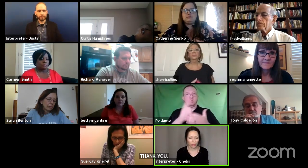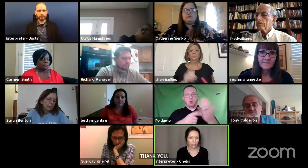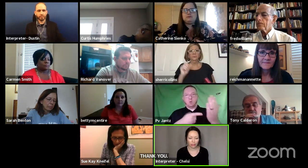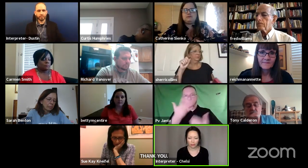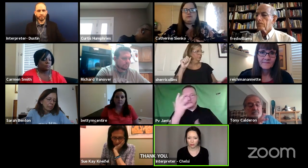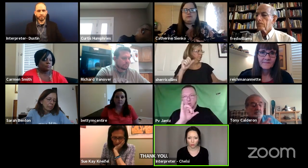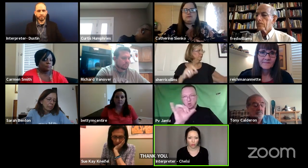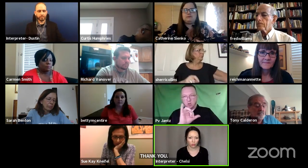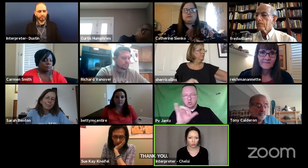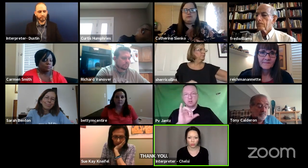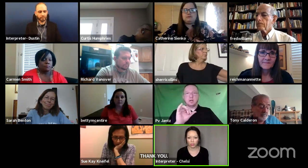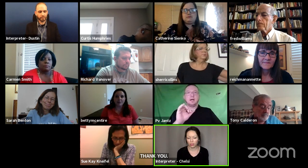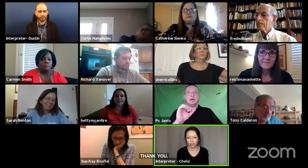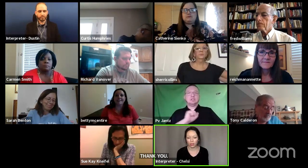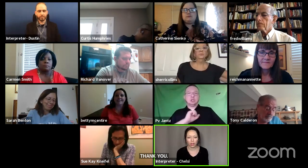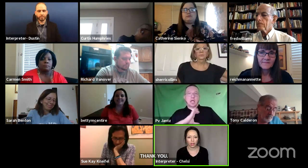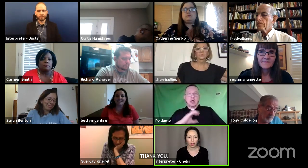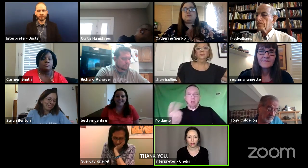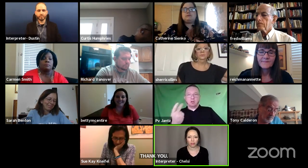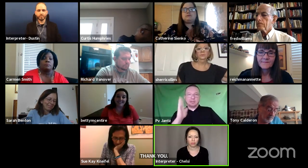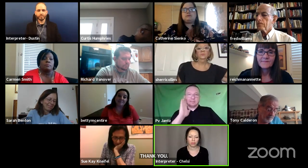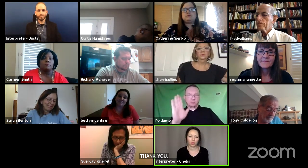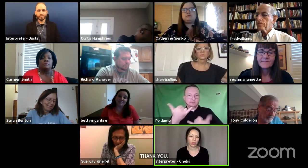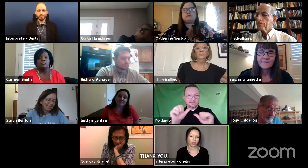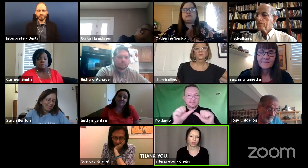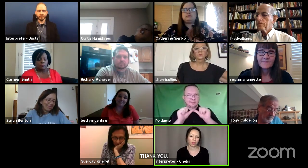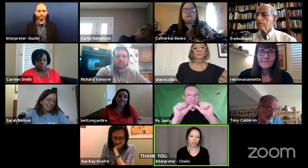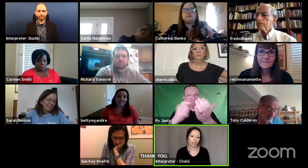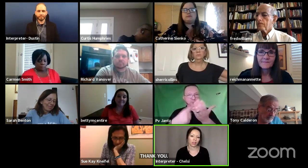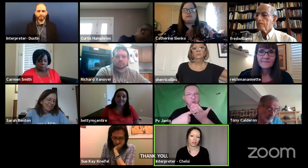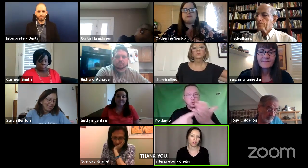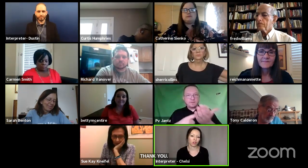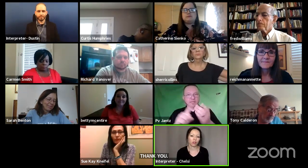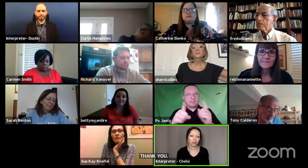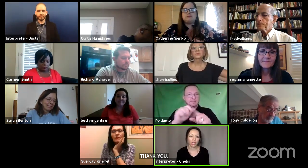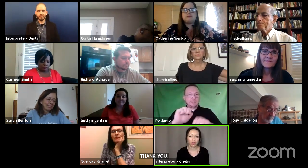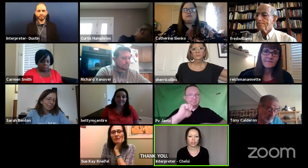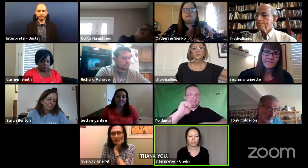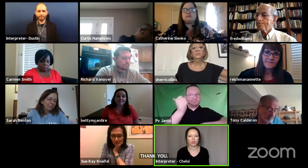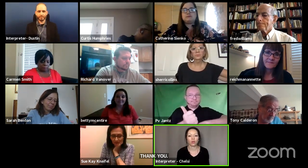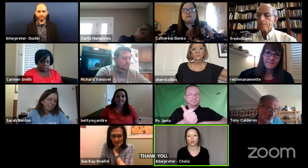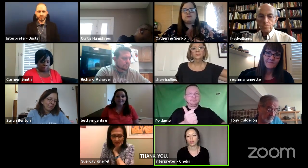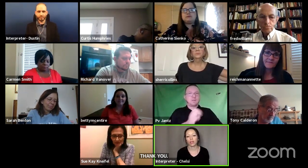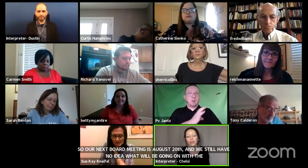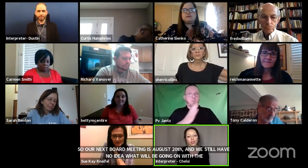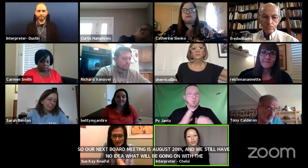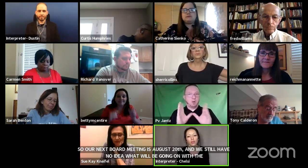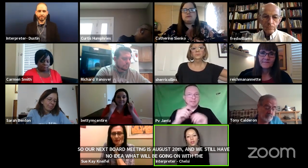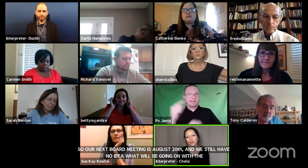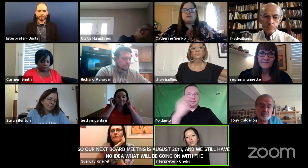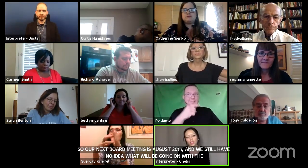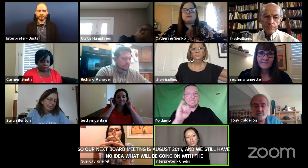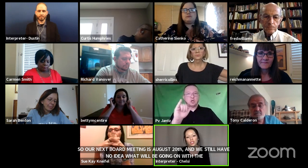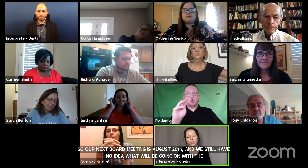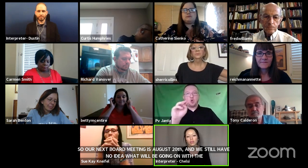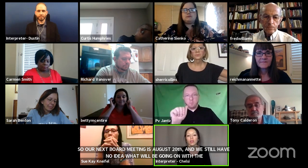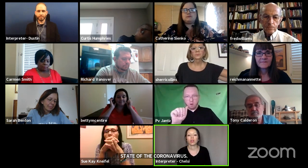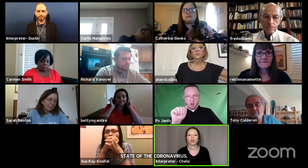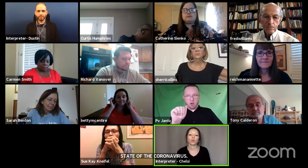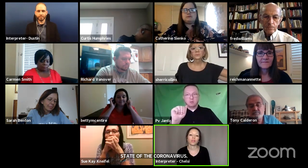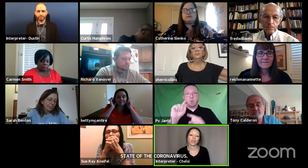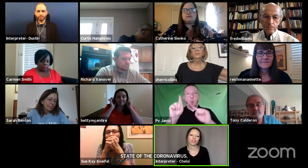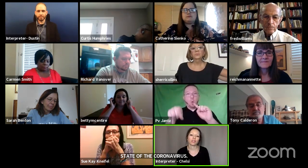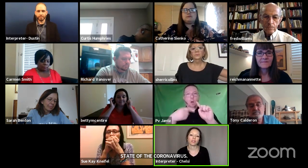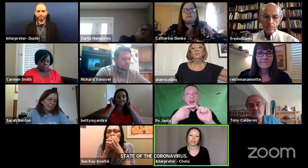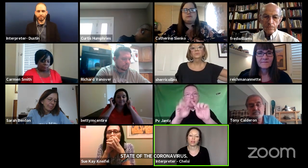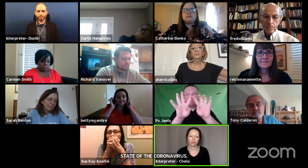no idea what will be going on with the state of the coronavirus. So we're going to have an ongoing conversation